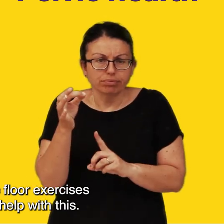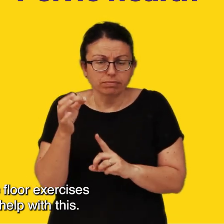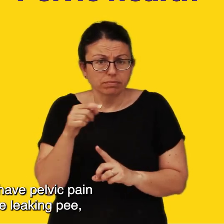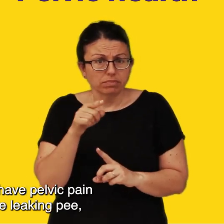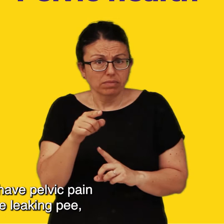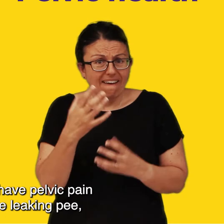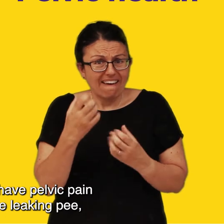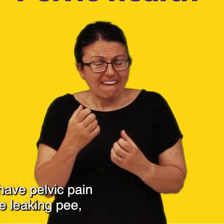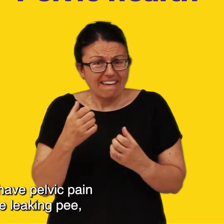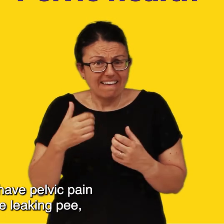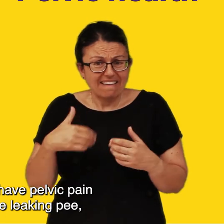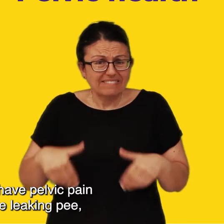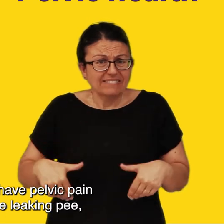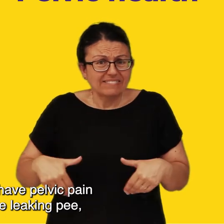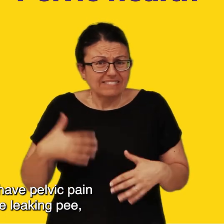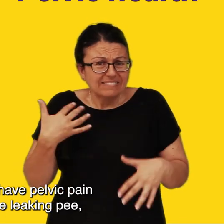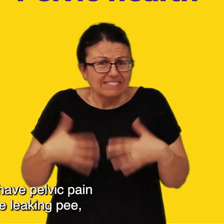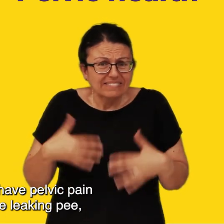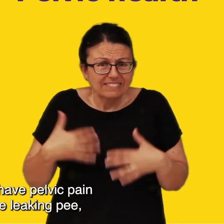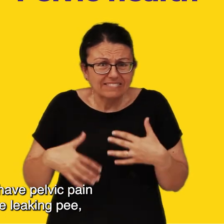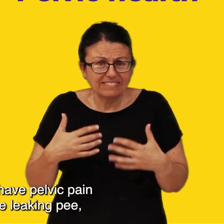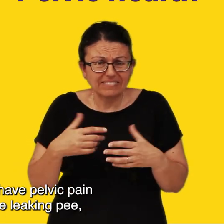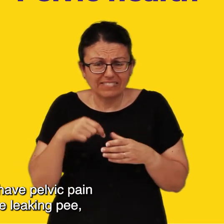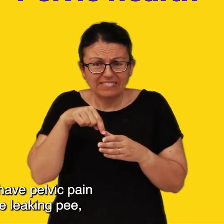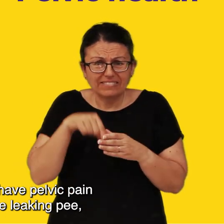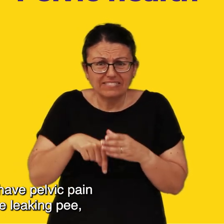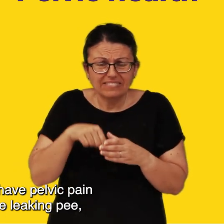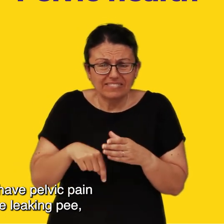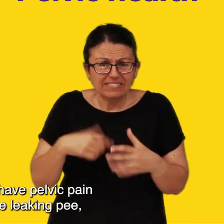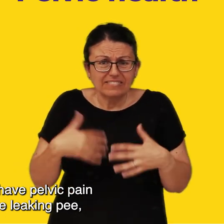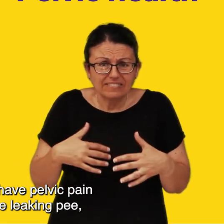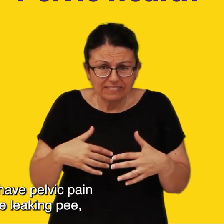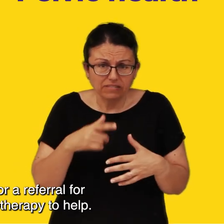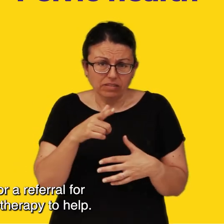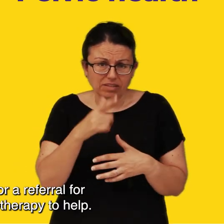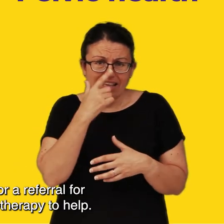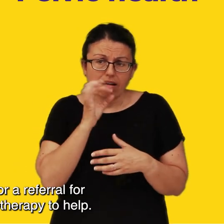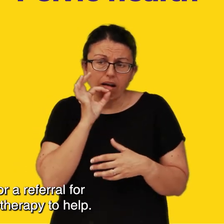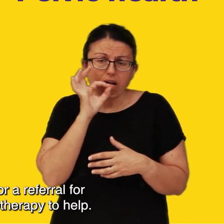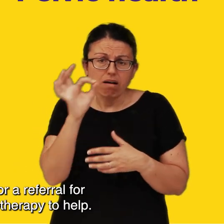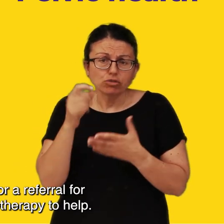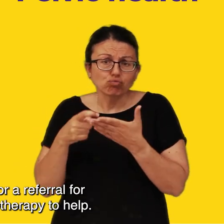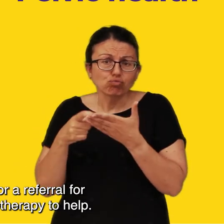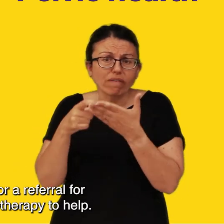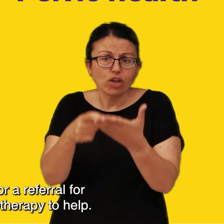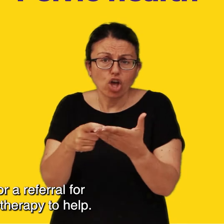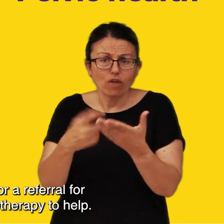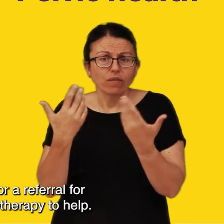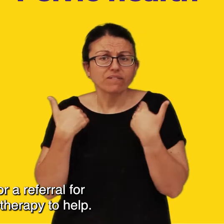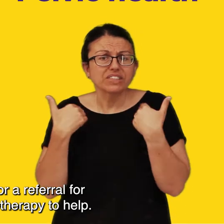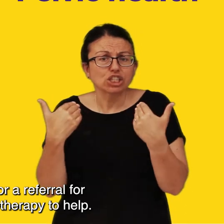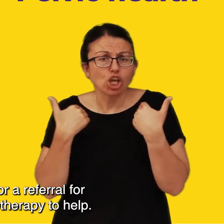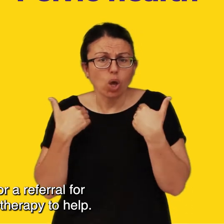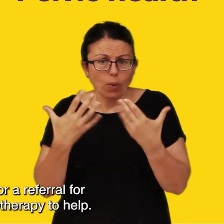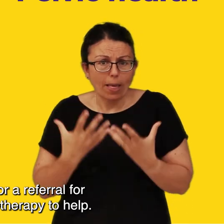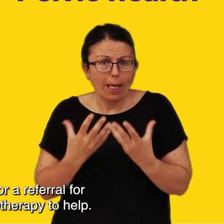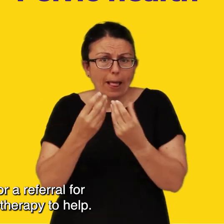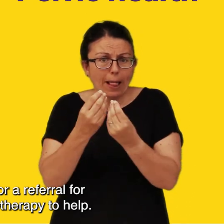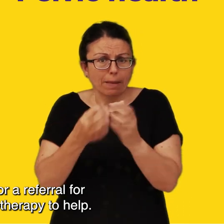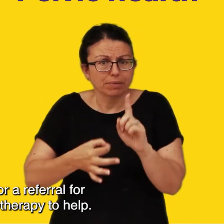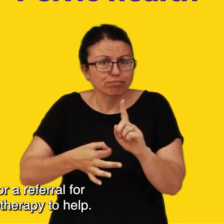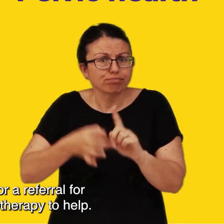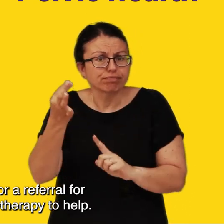If you have pelvic pain or are leaking pee, ask for a referral for physiotherapy to help.